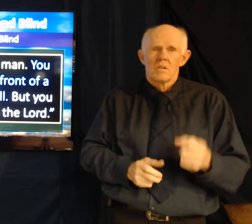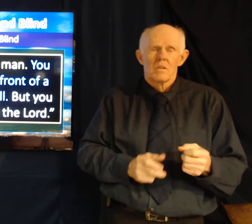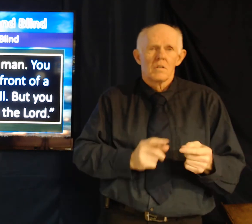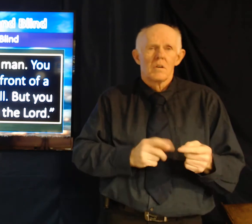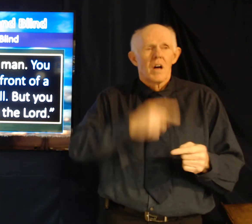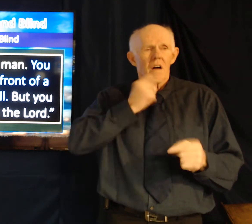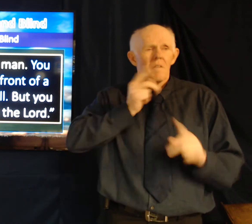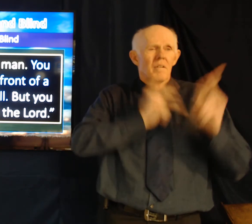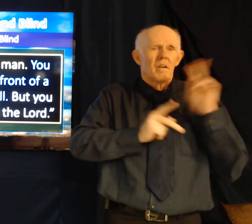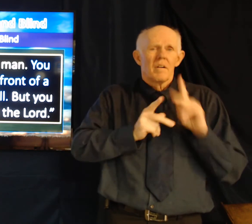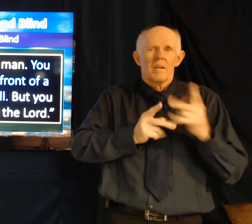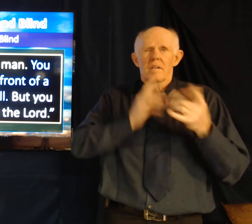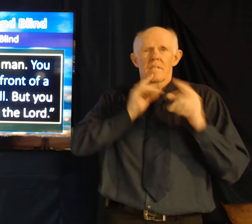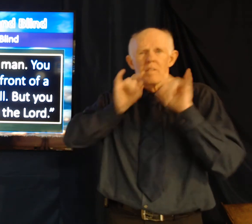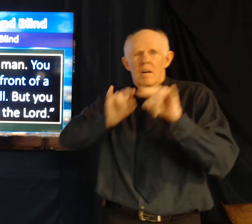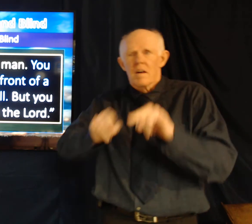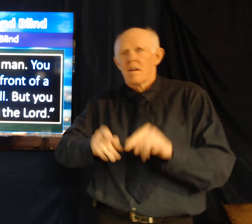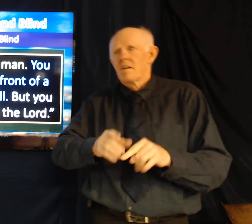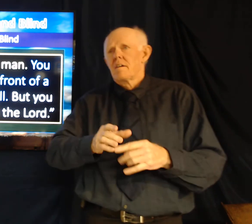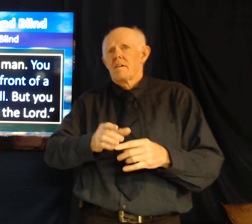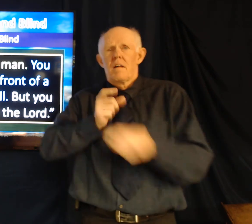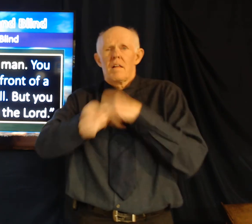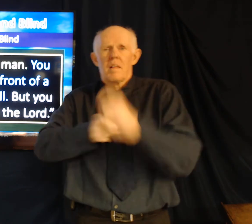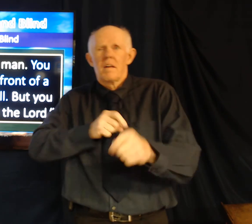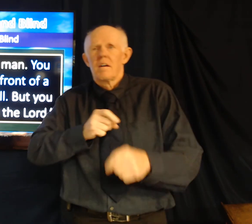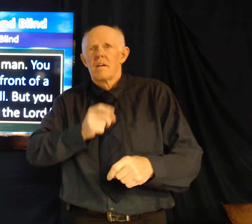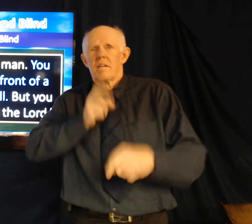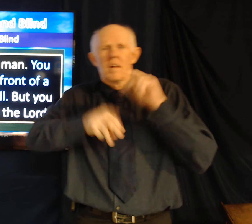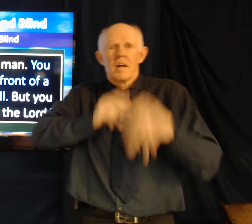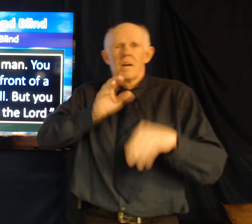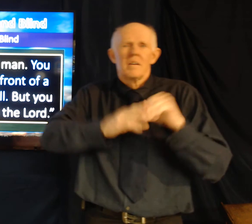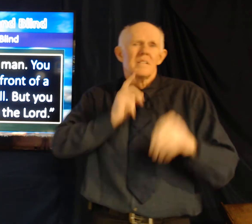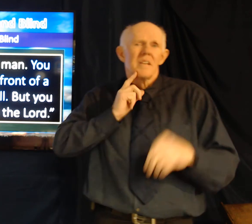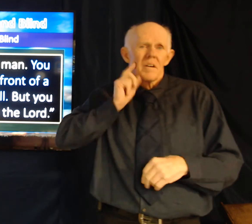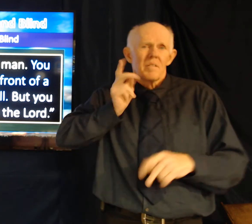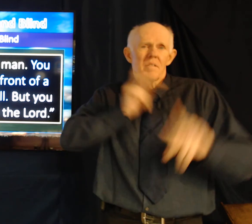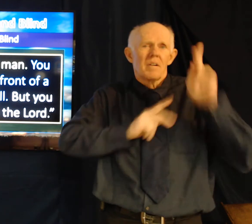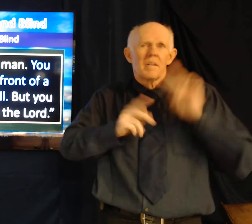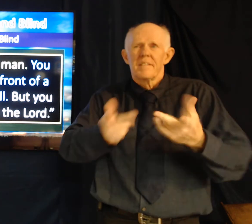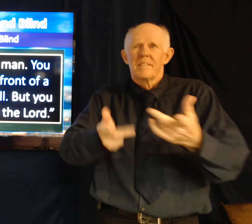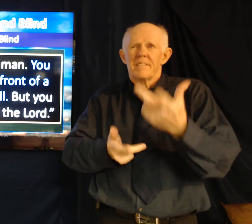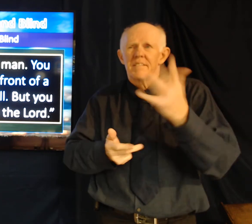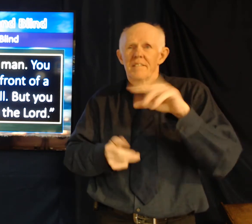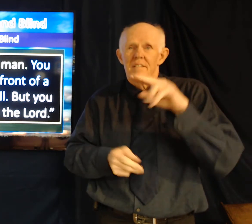He says, don't curse the deaf people. Don't mock them. Don't make fun of them.